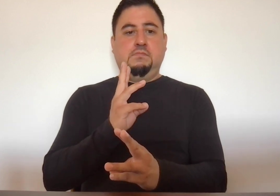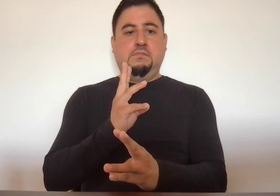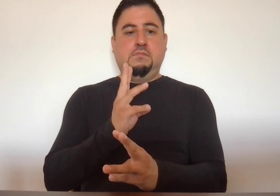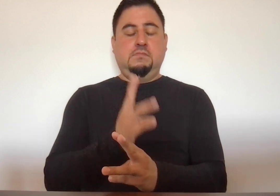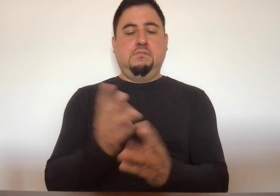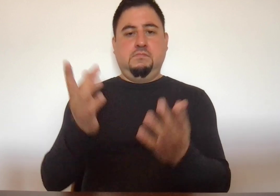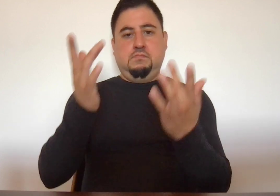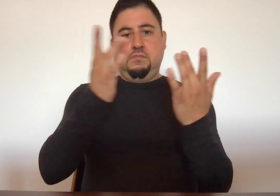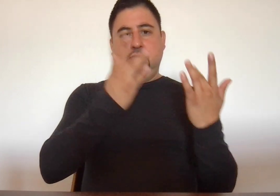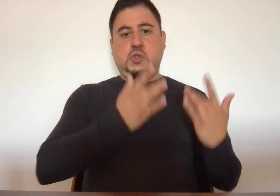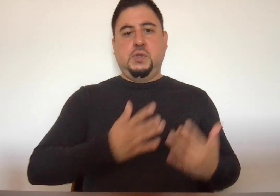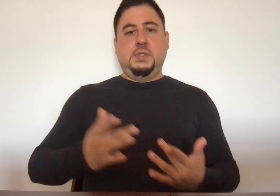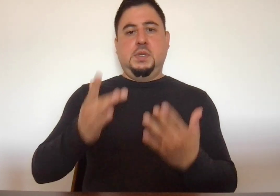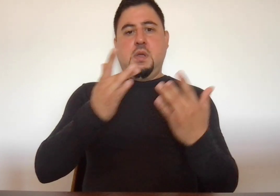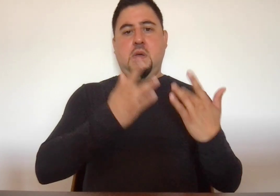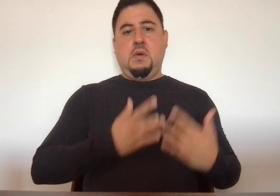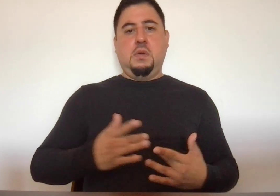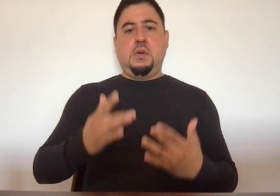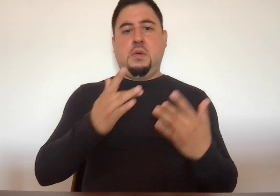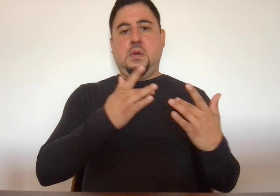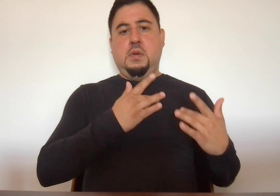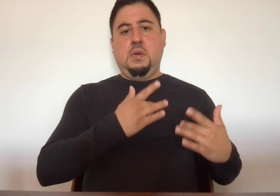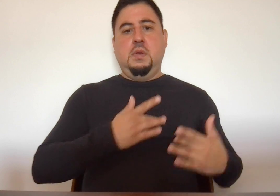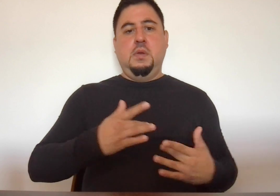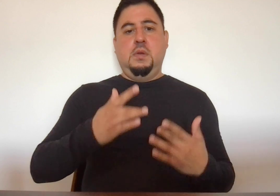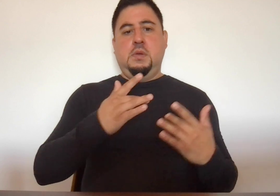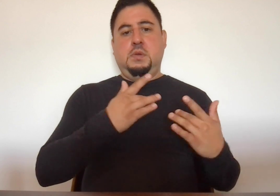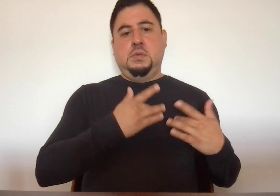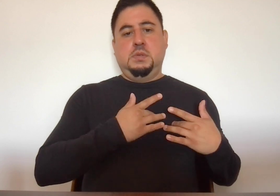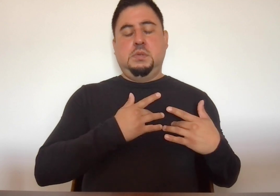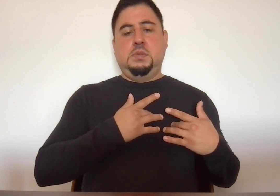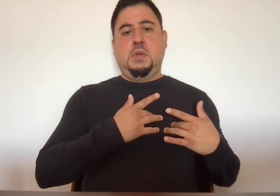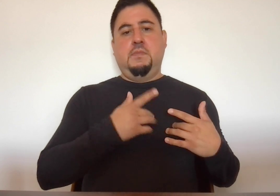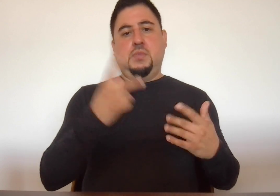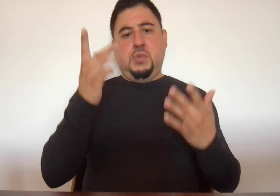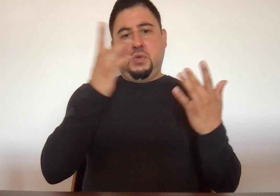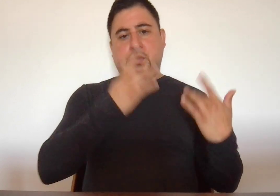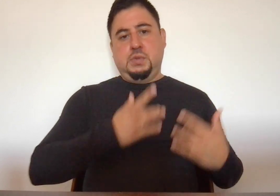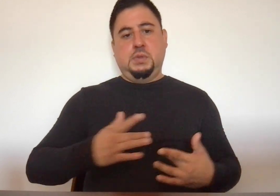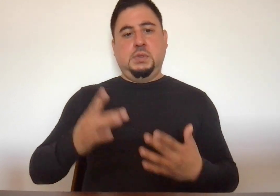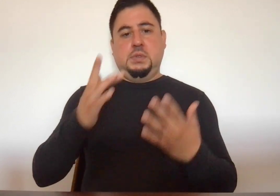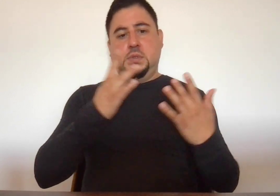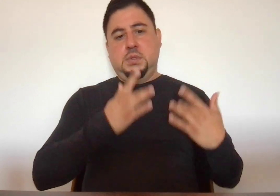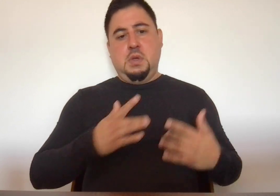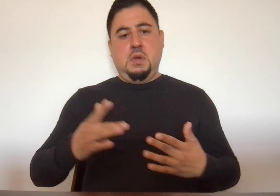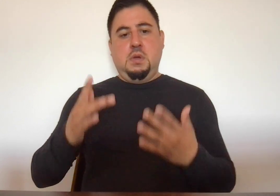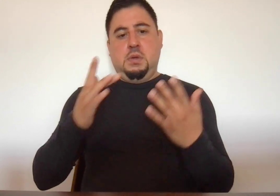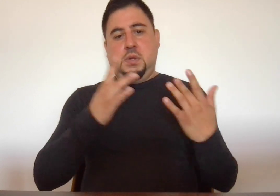Have mercy on us. Have mercy on